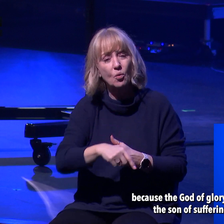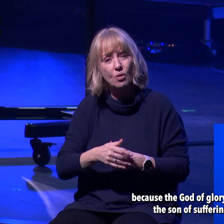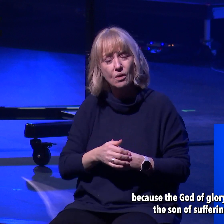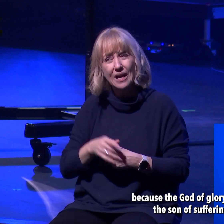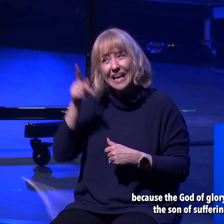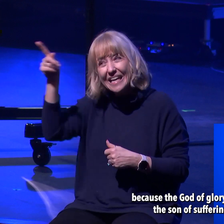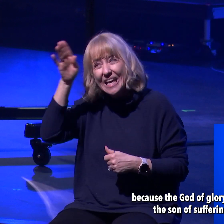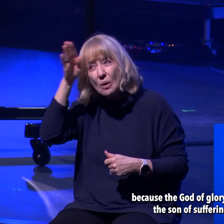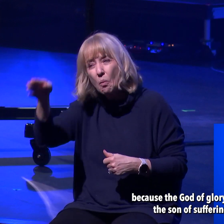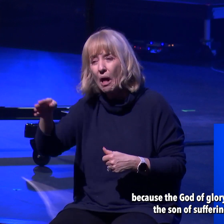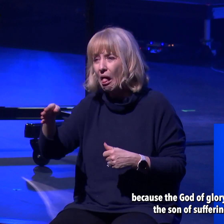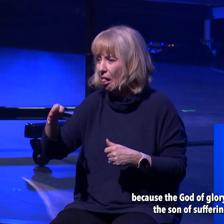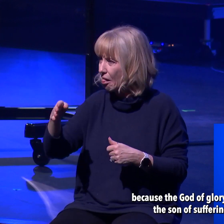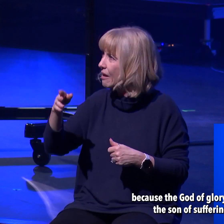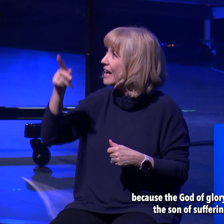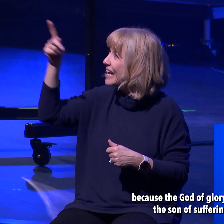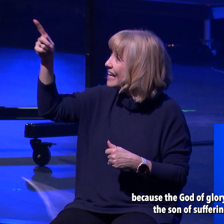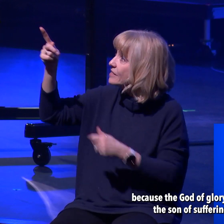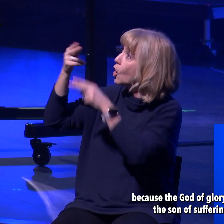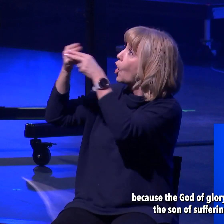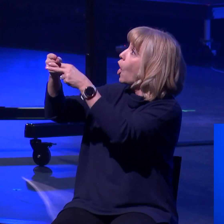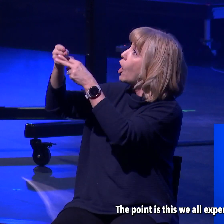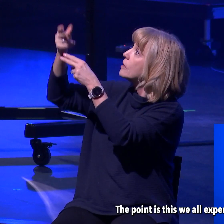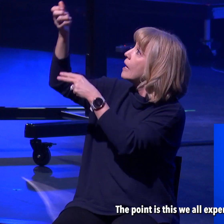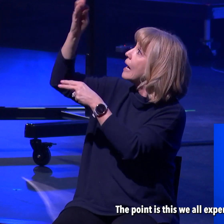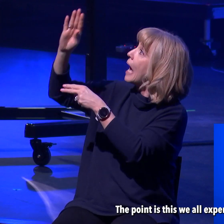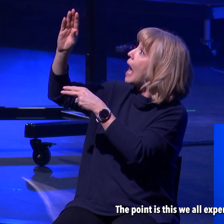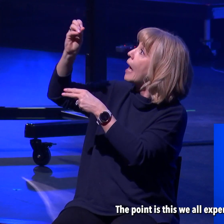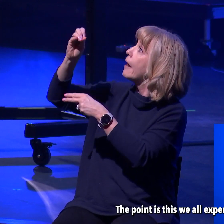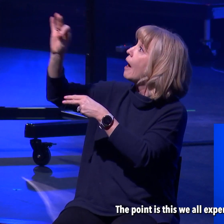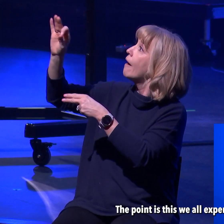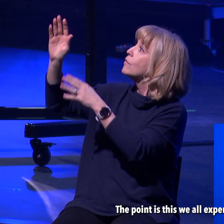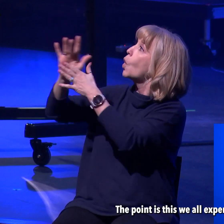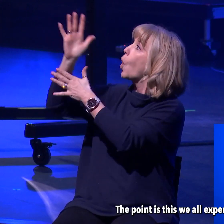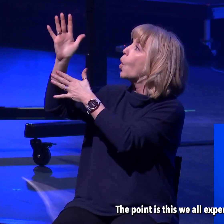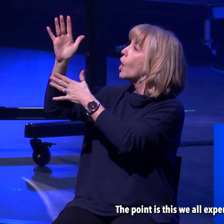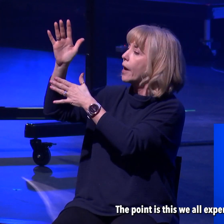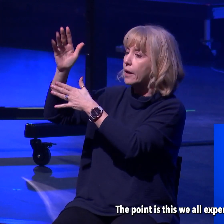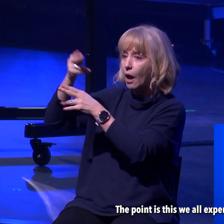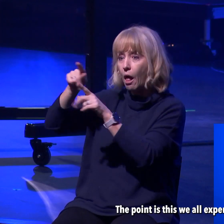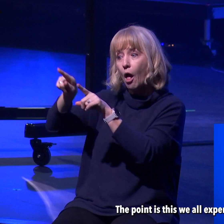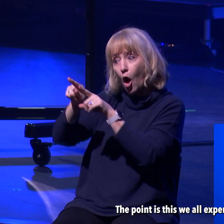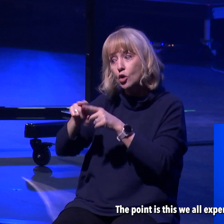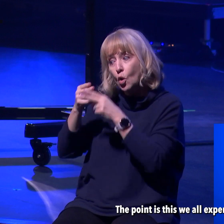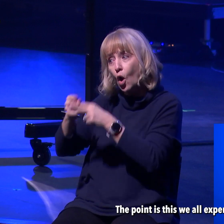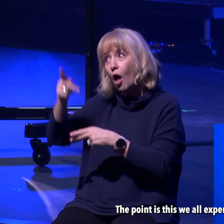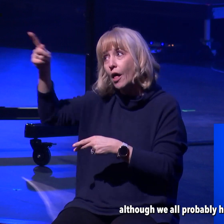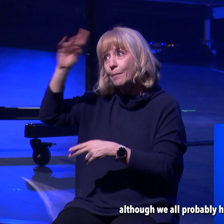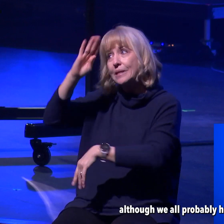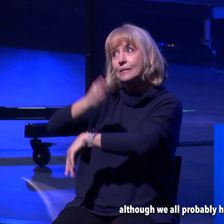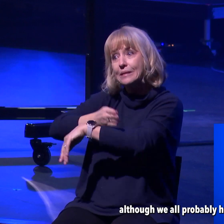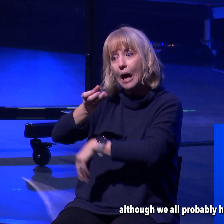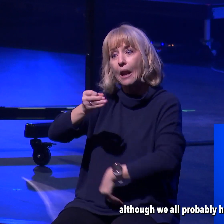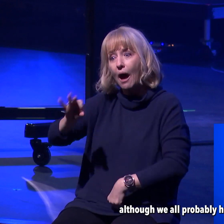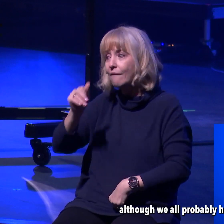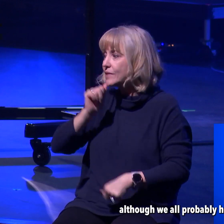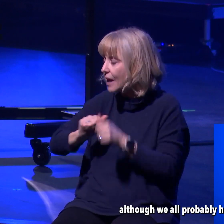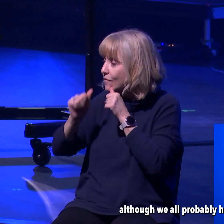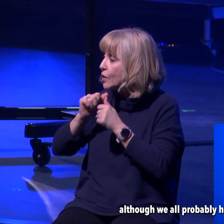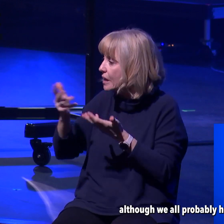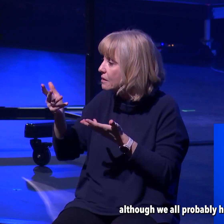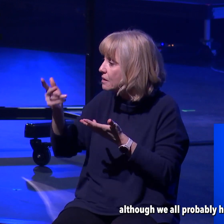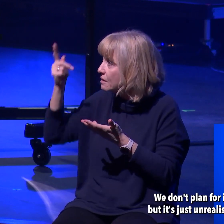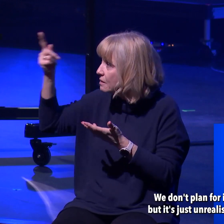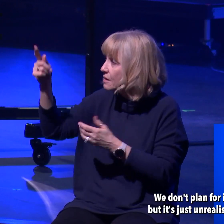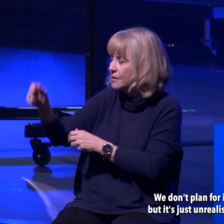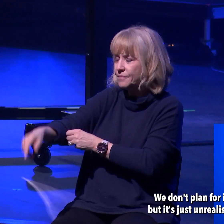of glory is also the son of suffering. The point is this, we all experience grief. Although we all probably